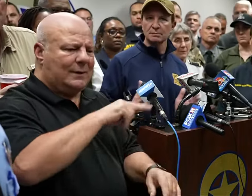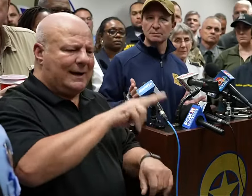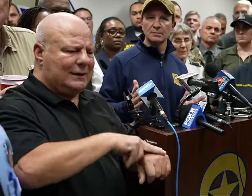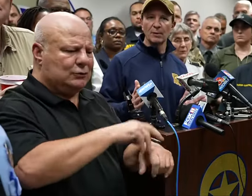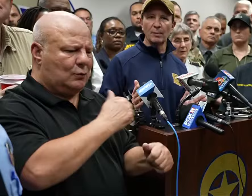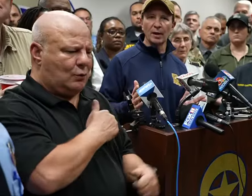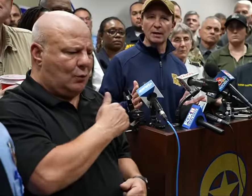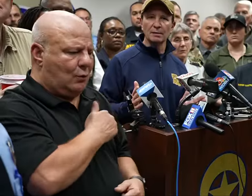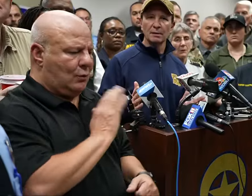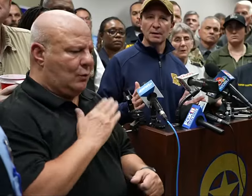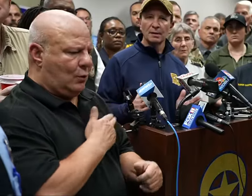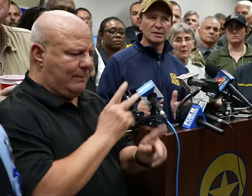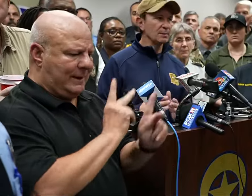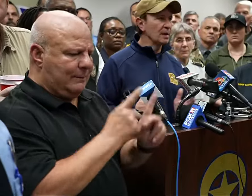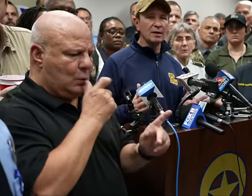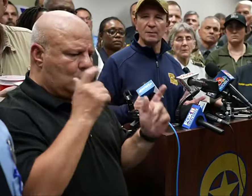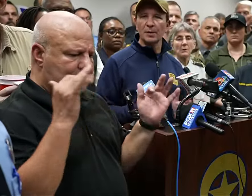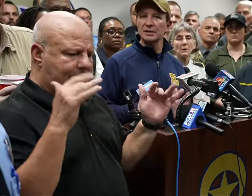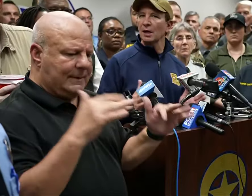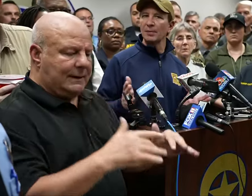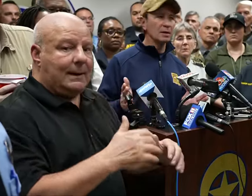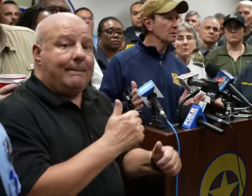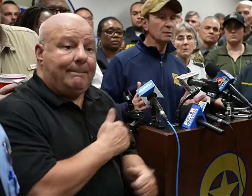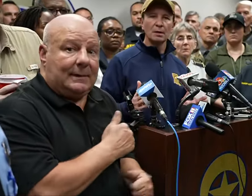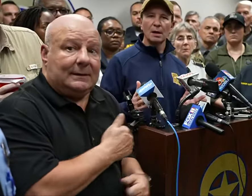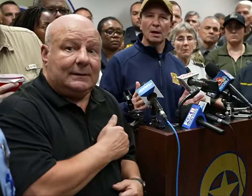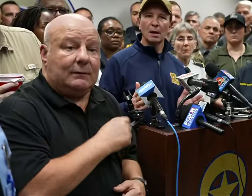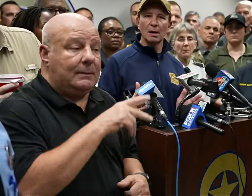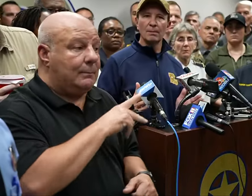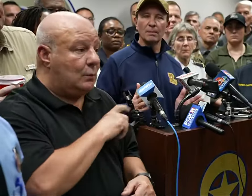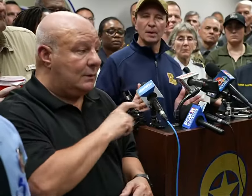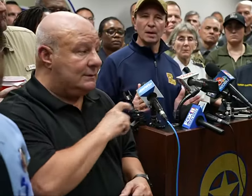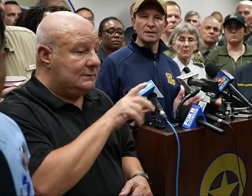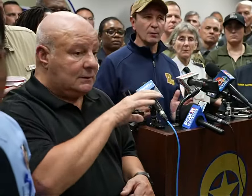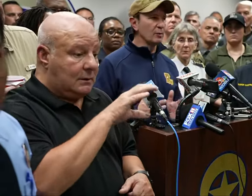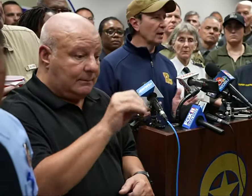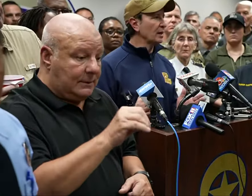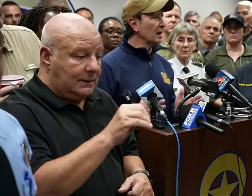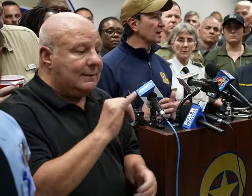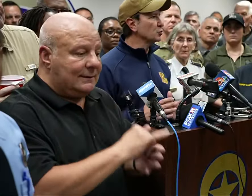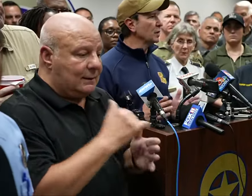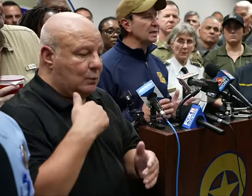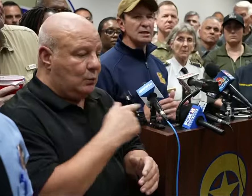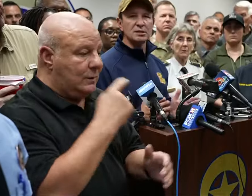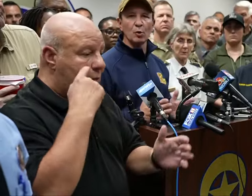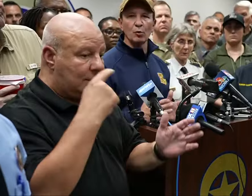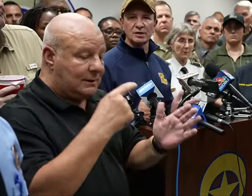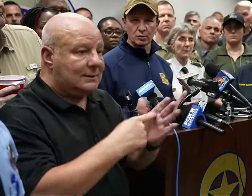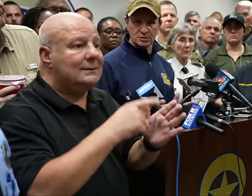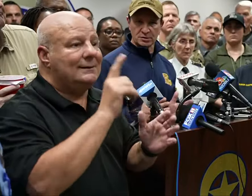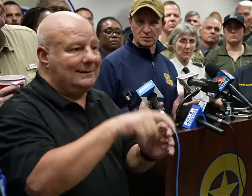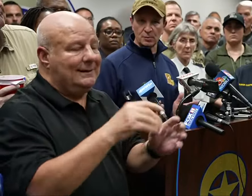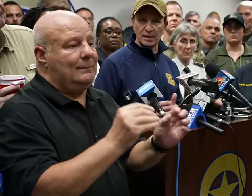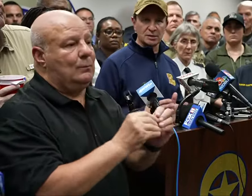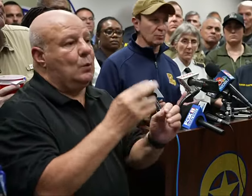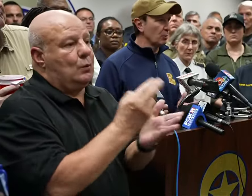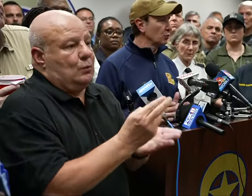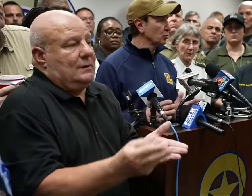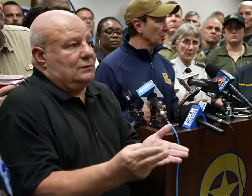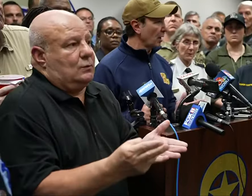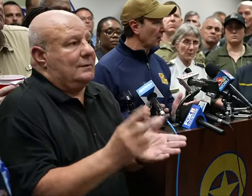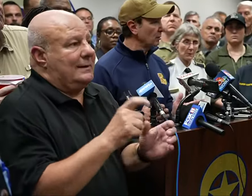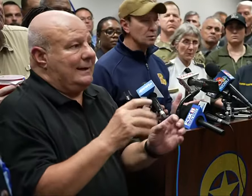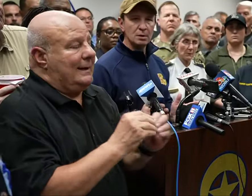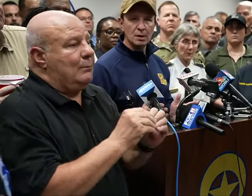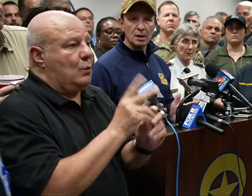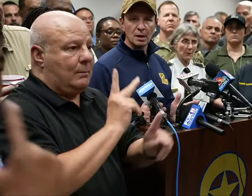citizens that we're bringing in. It's a military police company that we recognize we need some more resources. We need some more boots on